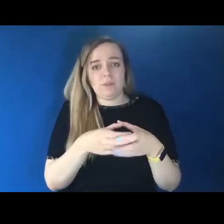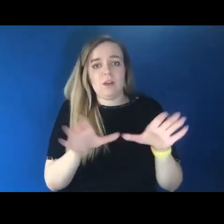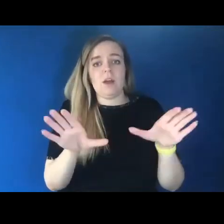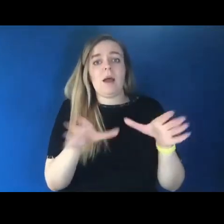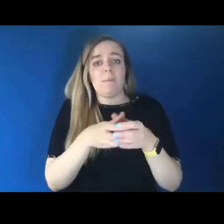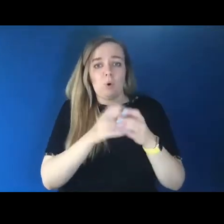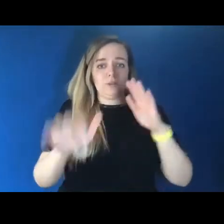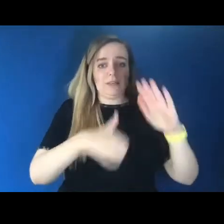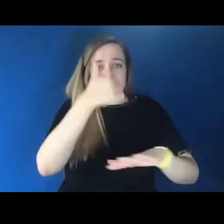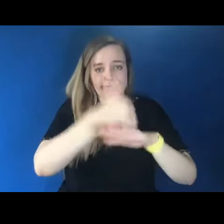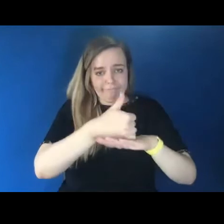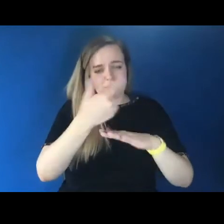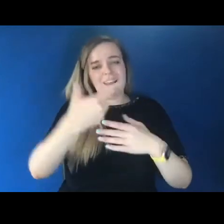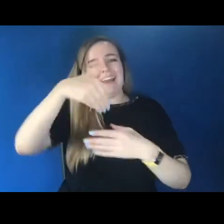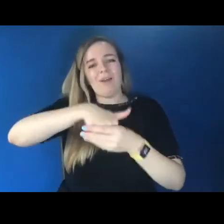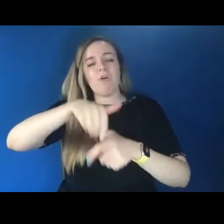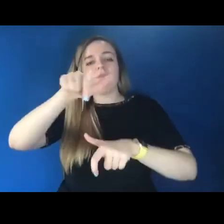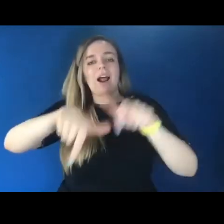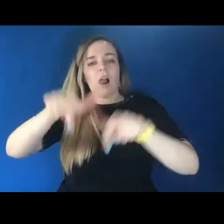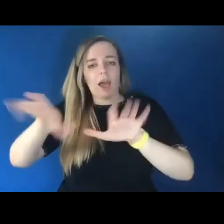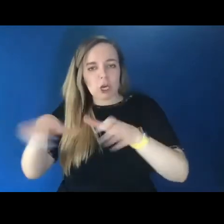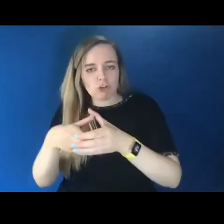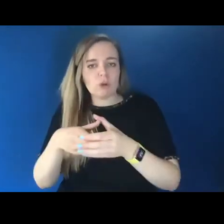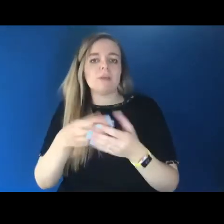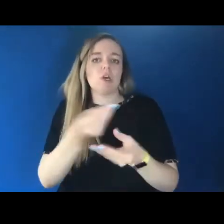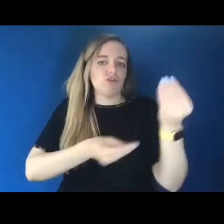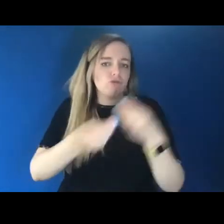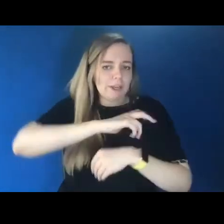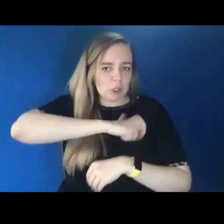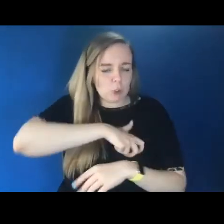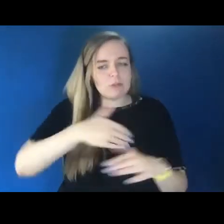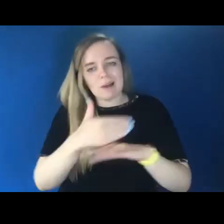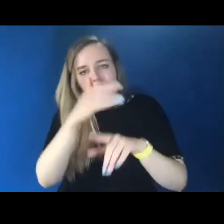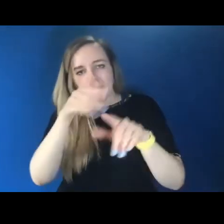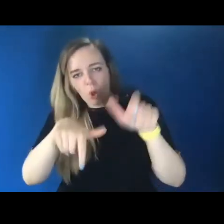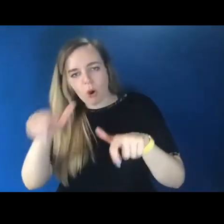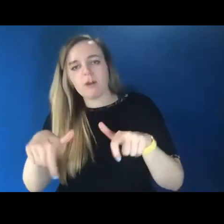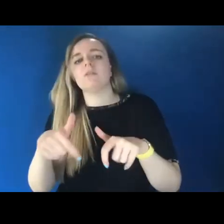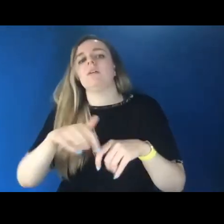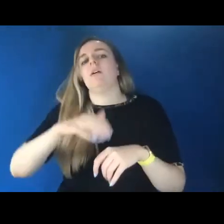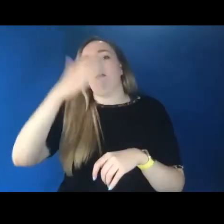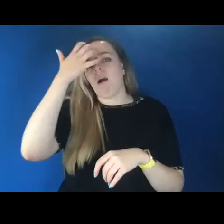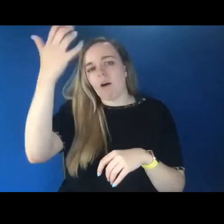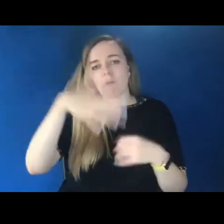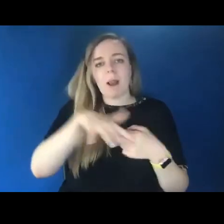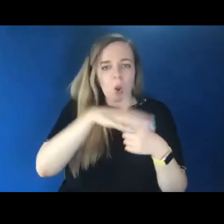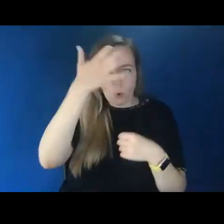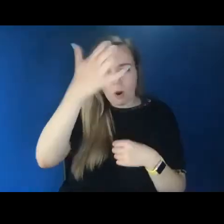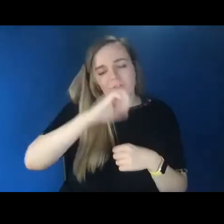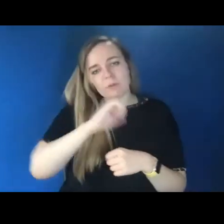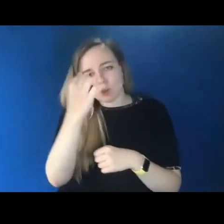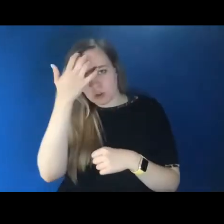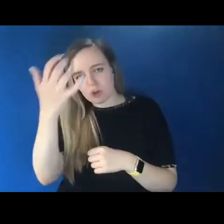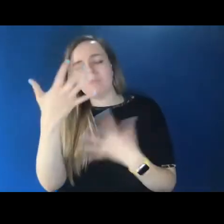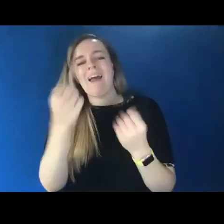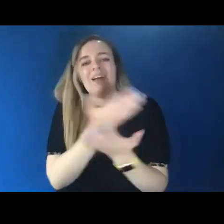formed involving client groups, trade unions, employers, local government, Scottish Government, with a clear mandate